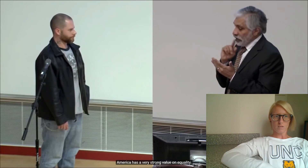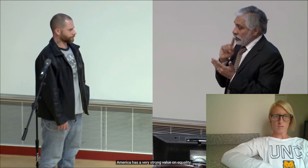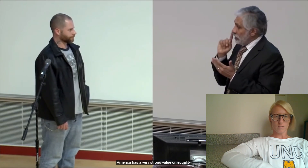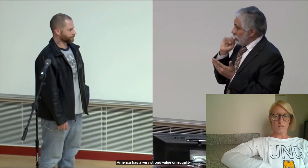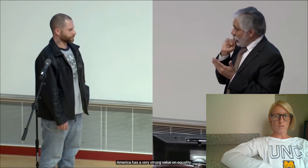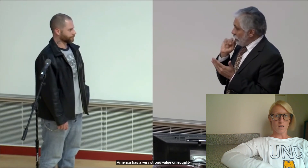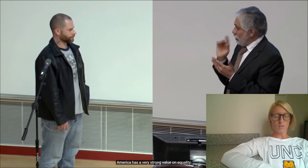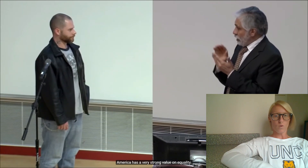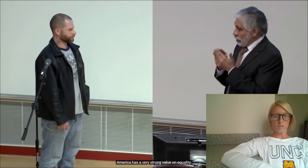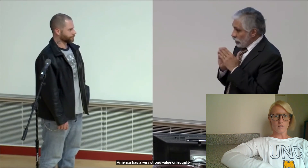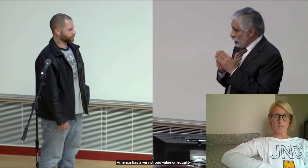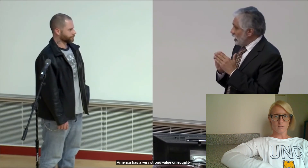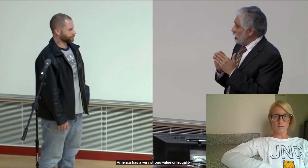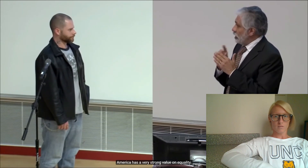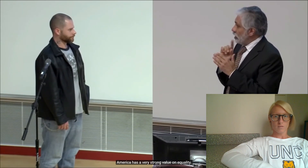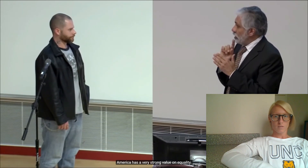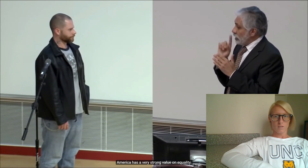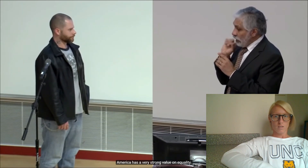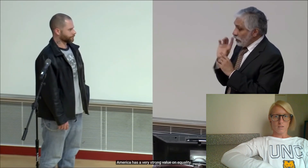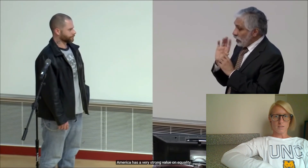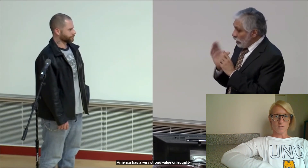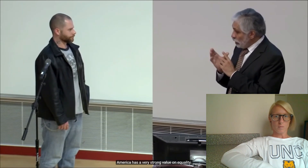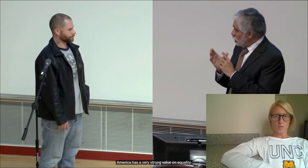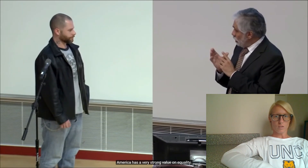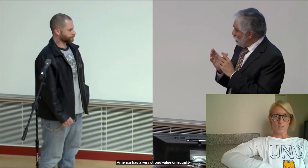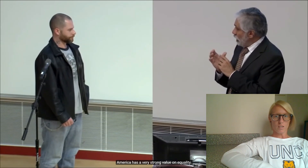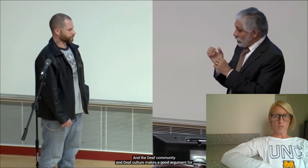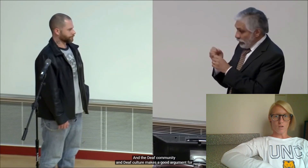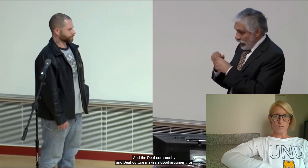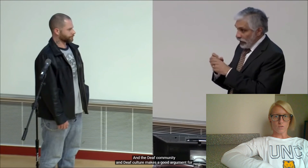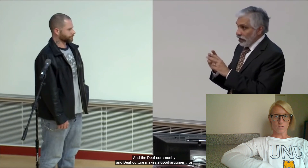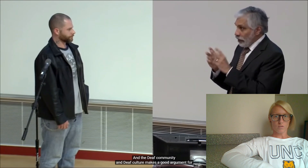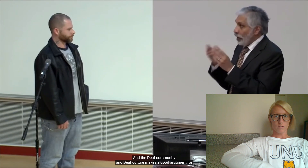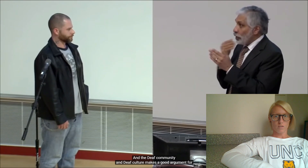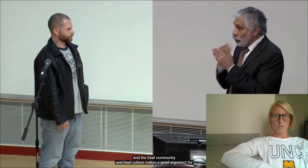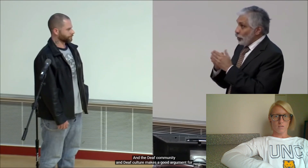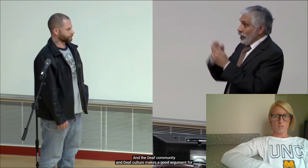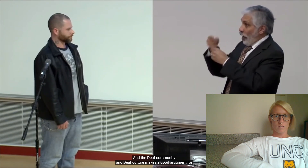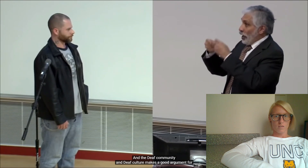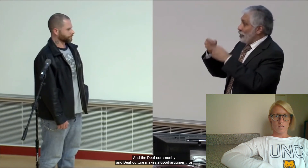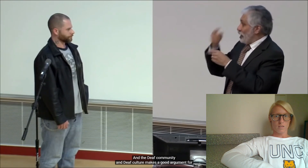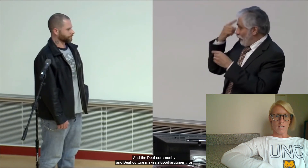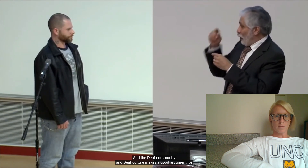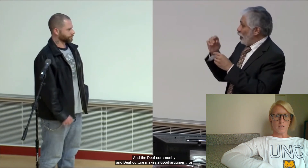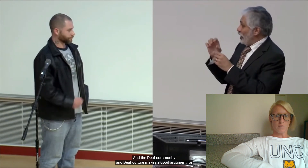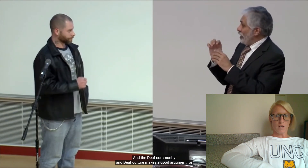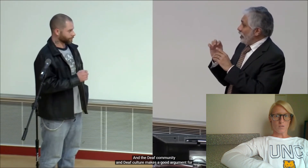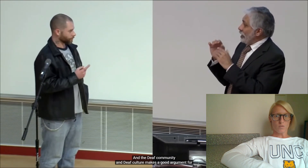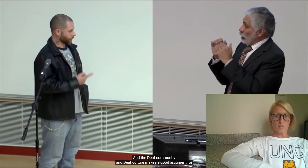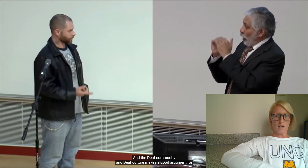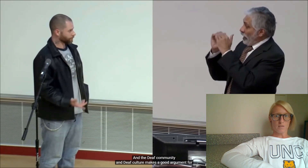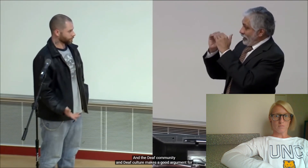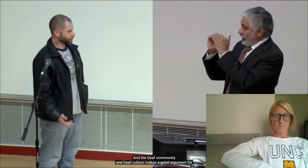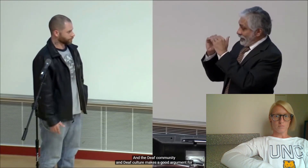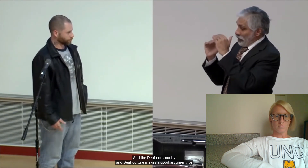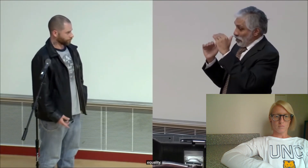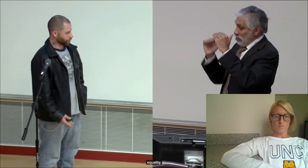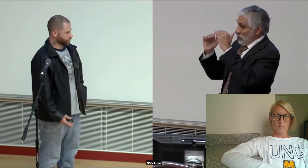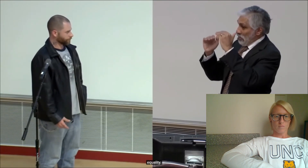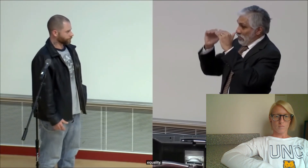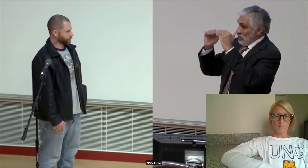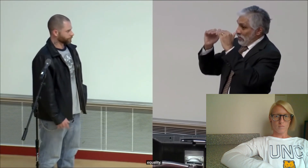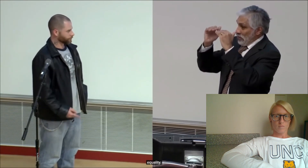must on equality. on equality. The deaf community And the deaf culture community and deaf culture has many makes a values good that argument